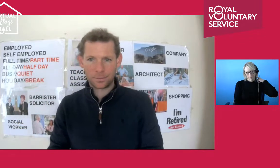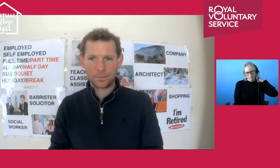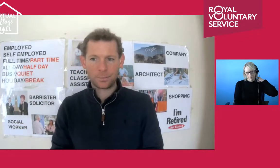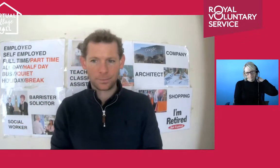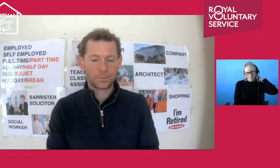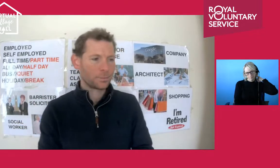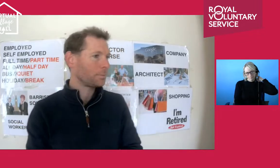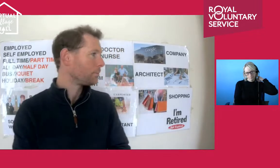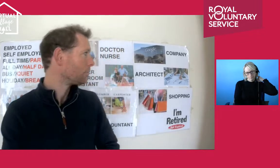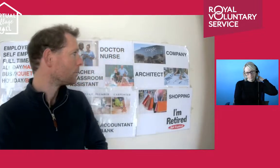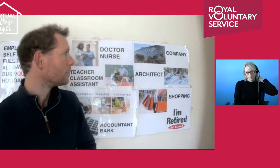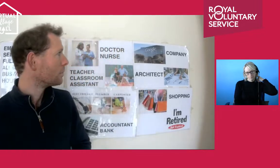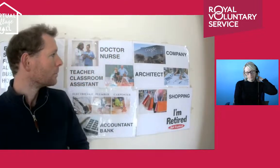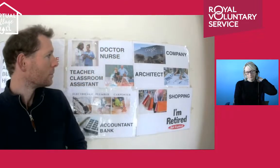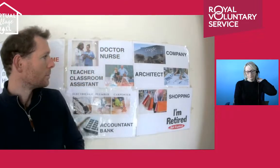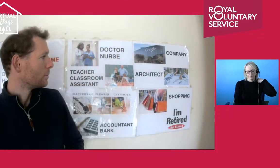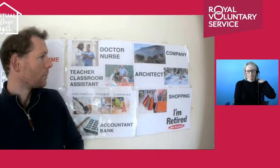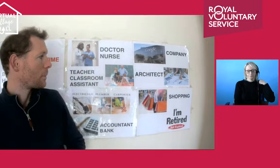Architect.